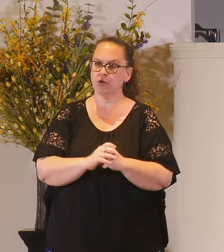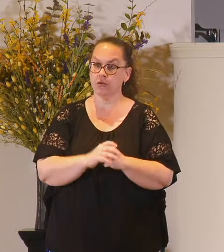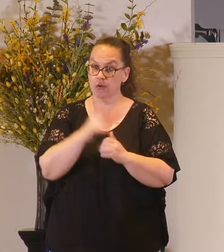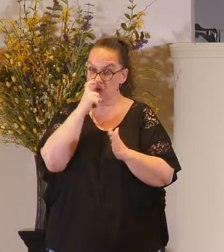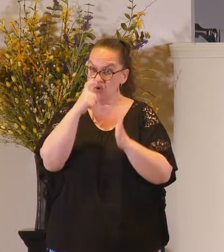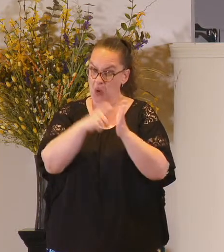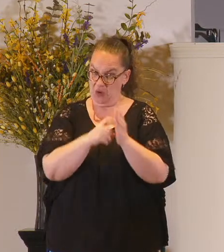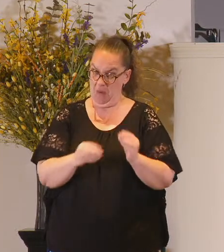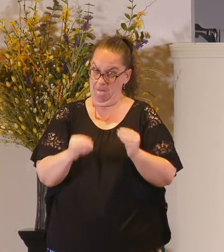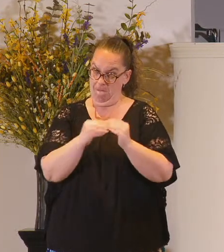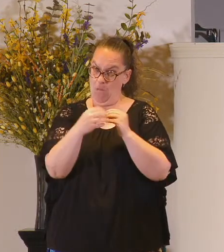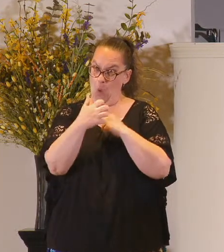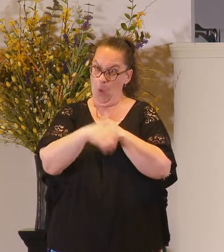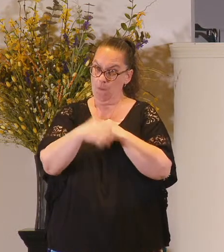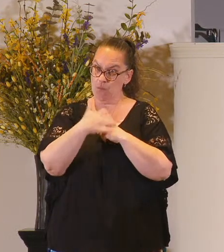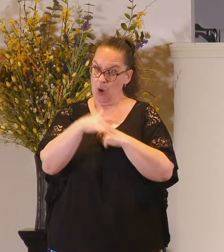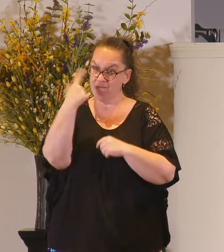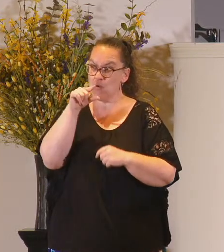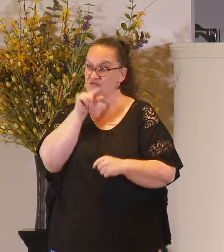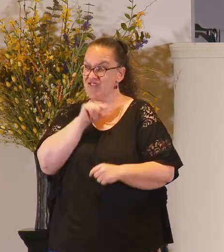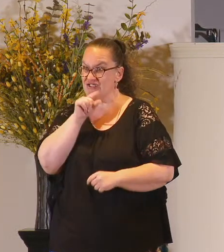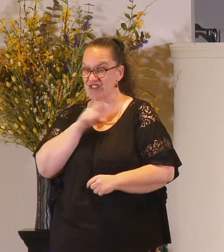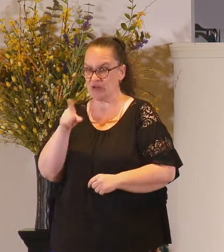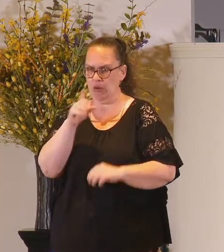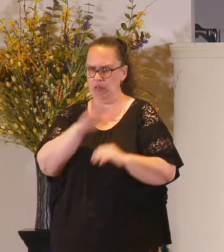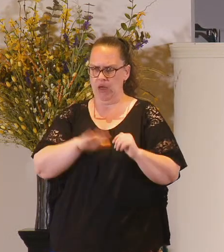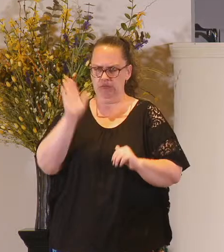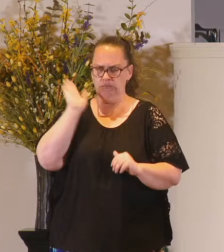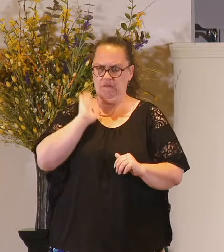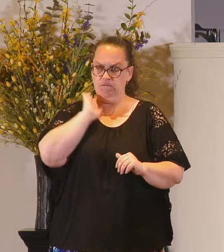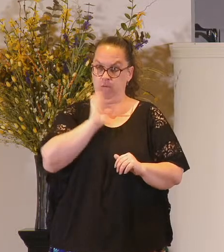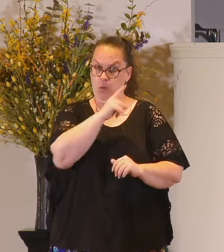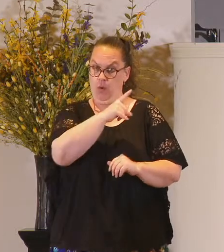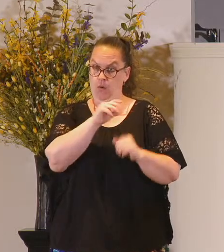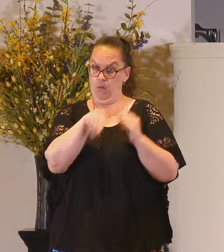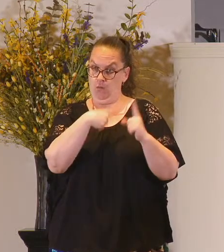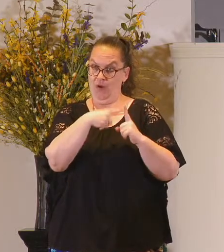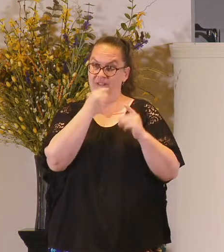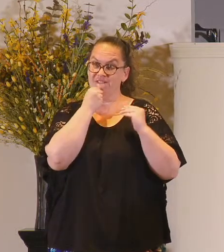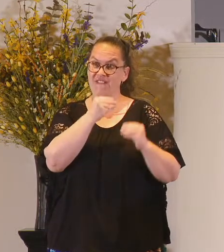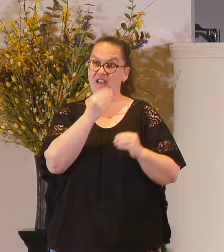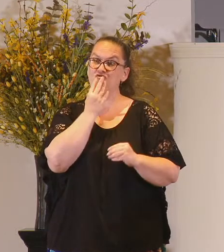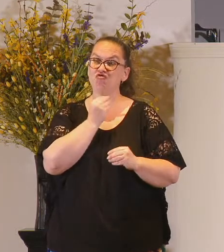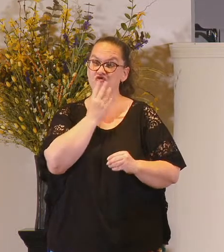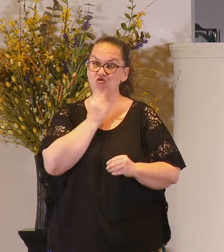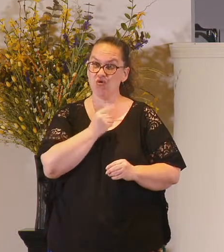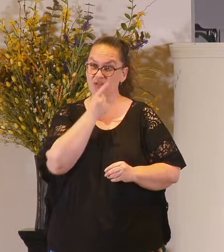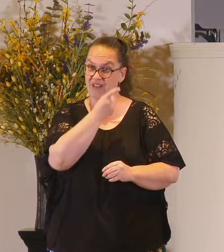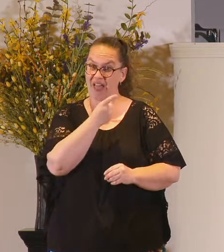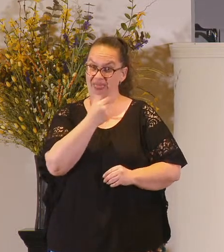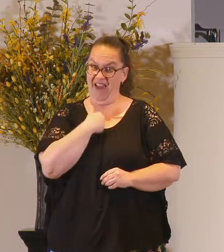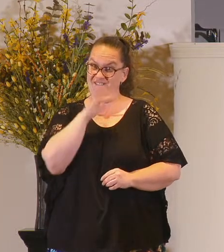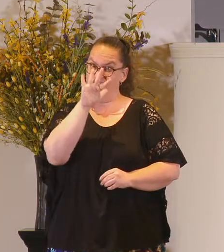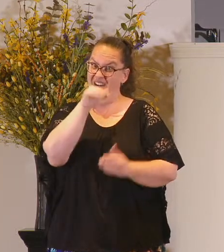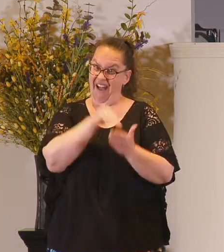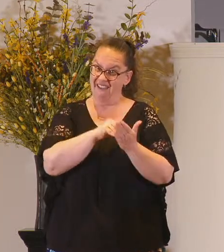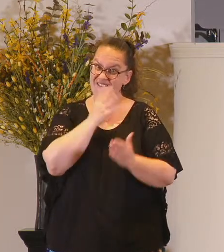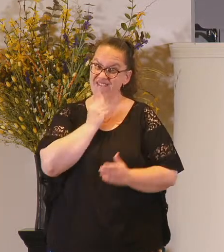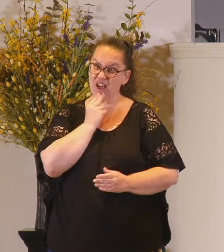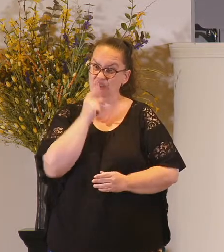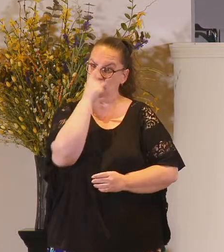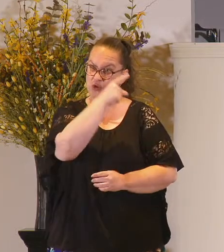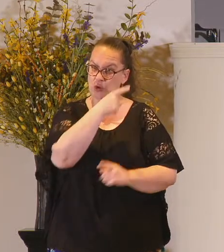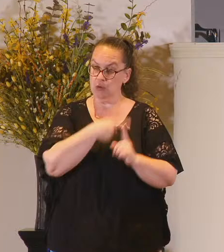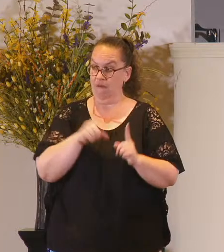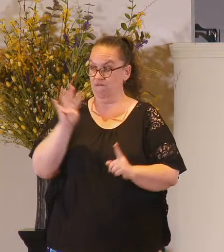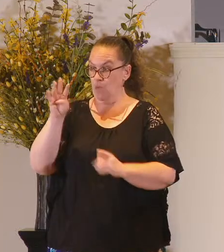loaves for the Gentiles than there were for the Jews. There were 1,000 more Jews on the other side of the lake, but they